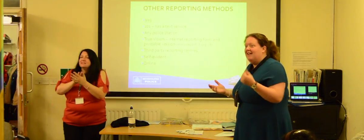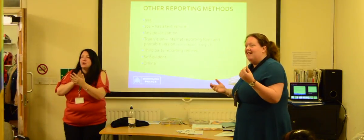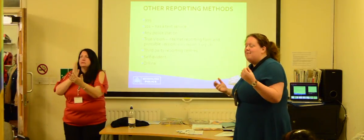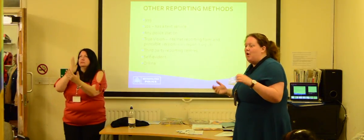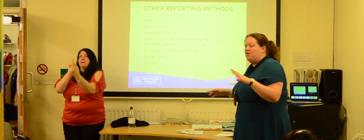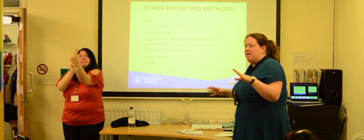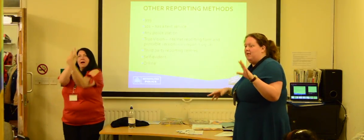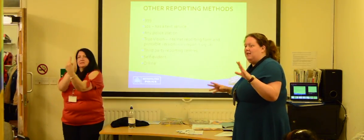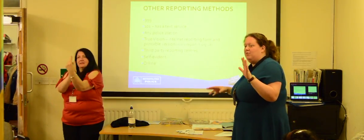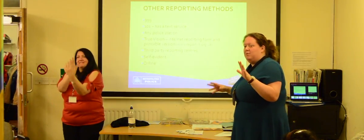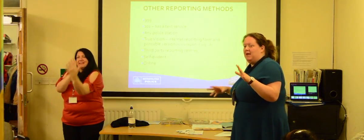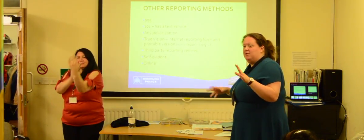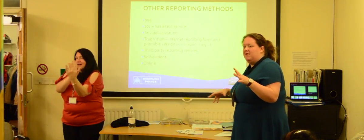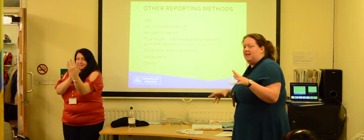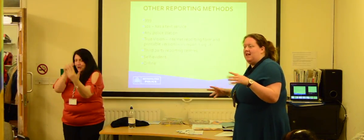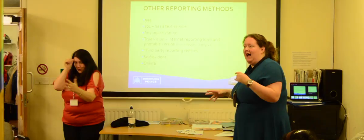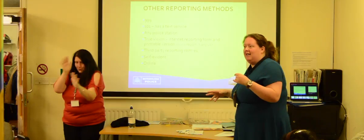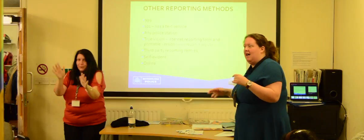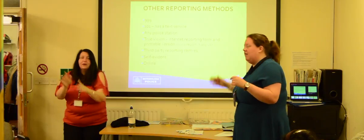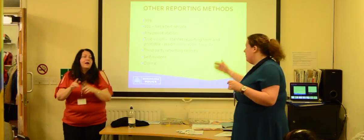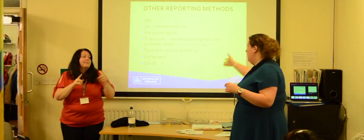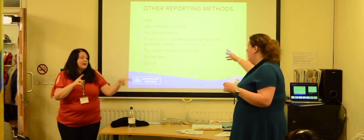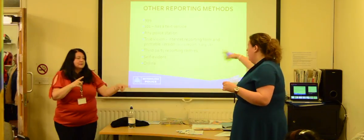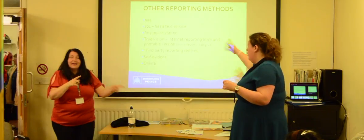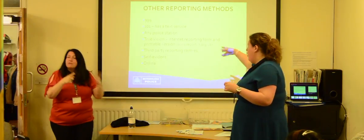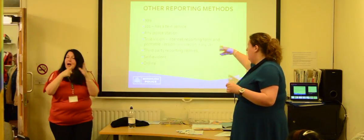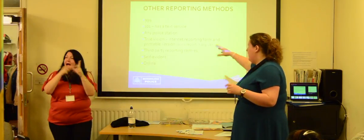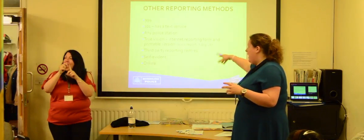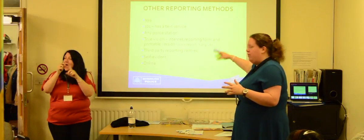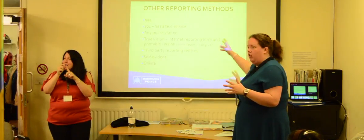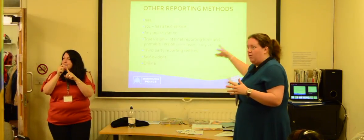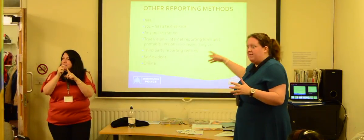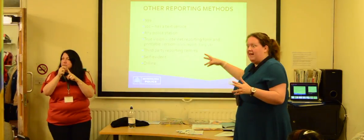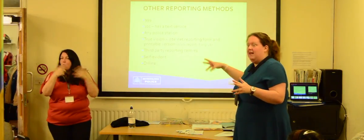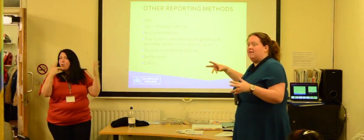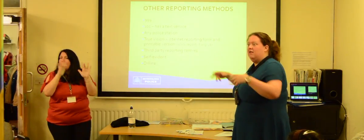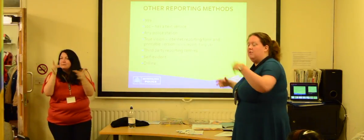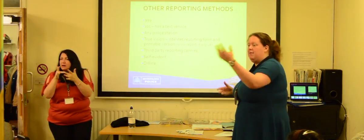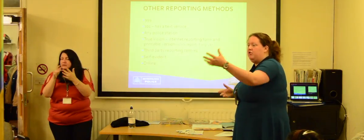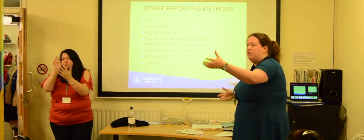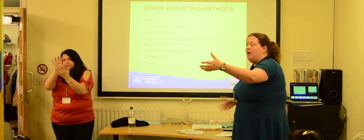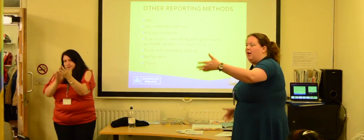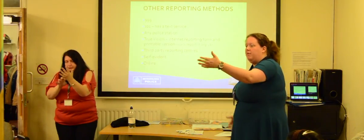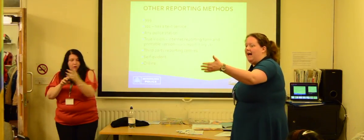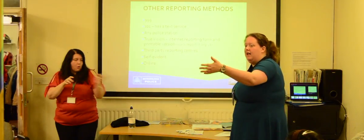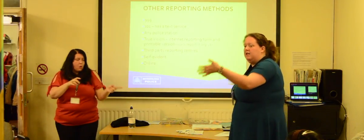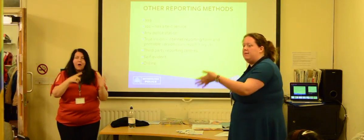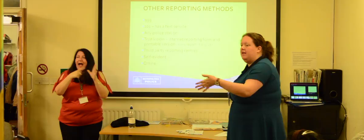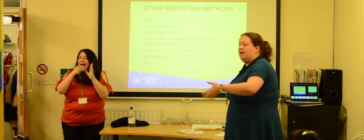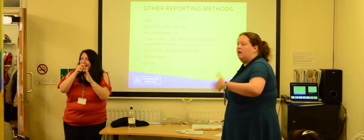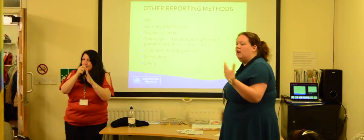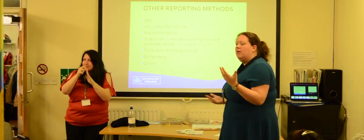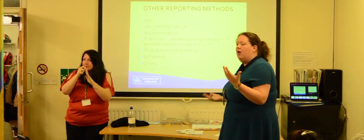hopefully most people at least would be able to facilitate access to one of the app or the websites, maybe through help from Alan